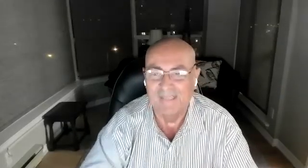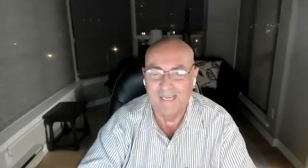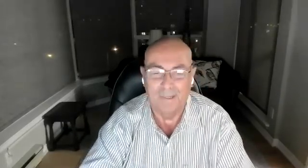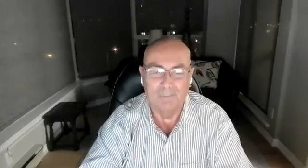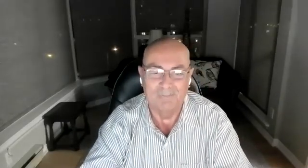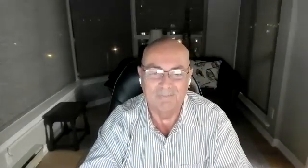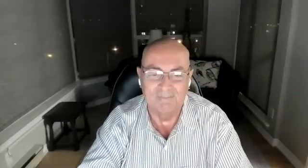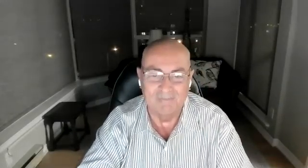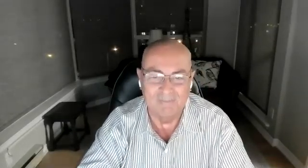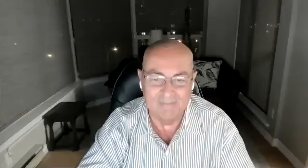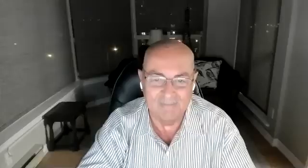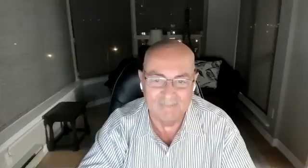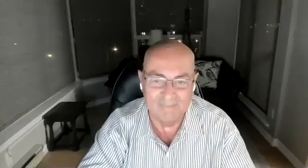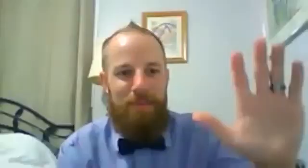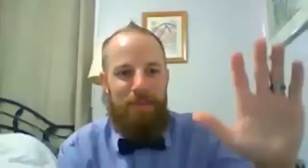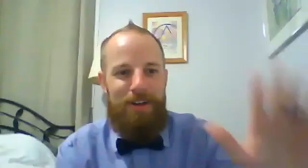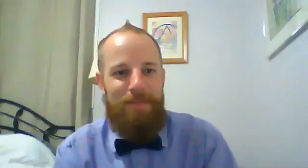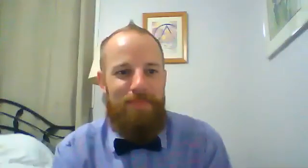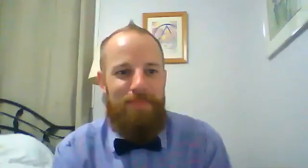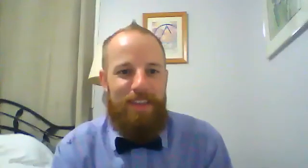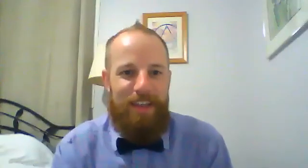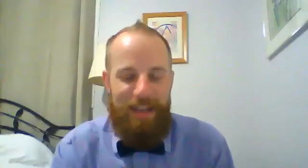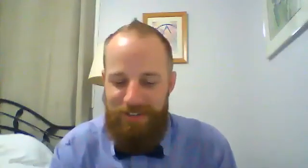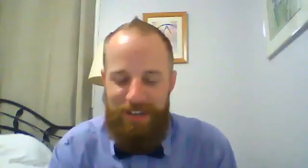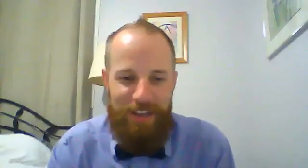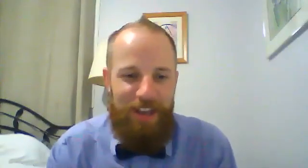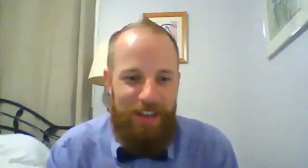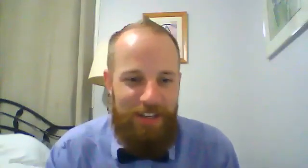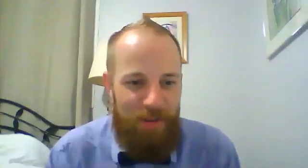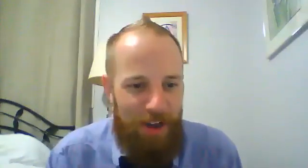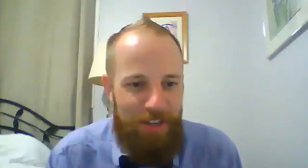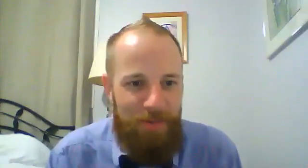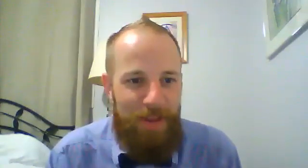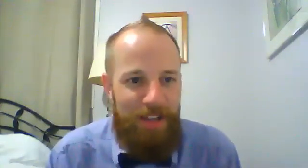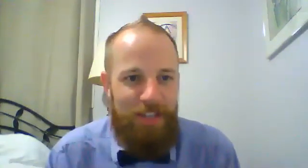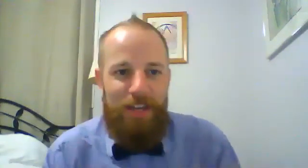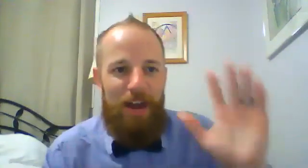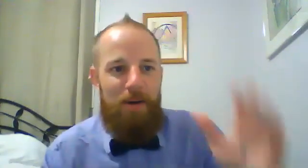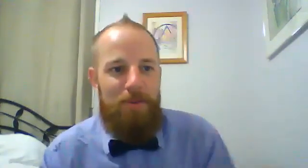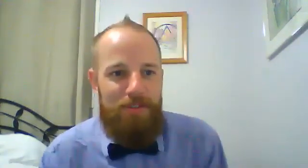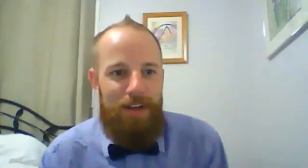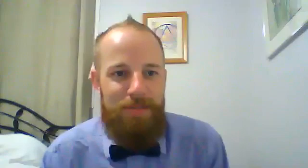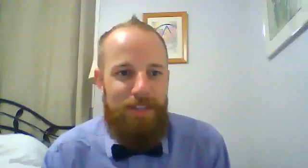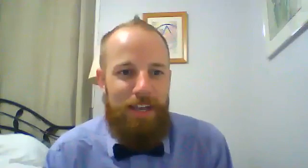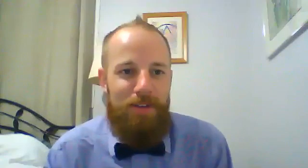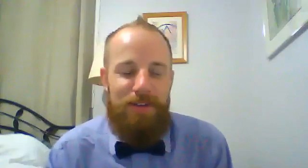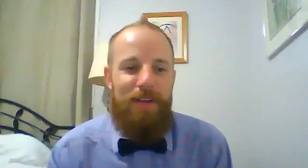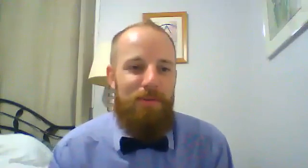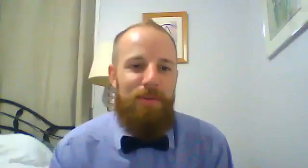you. Thank you, Peter. Excellent. So you can now unmute yourselves. Thank you to everyone for